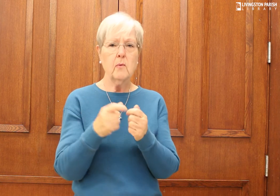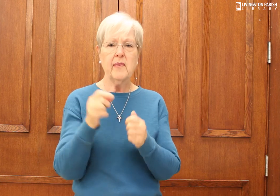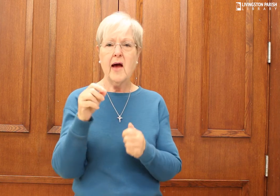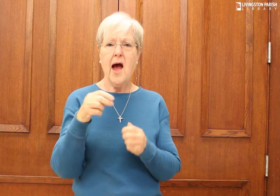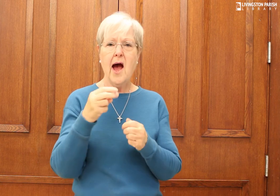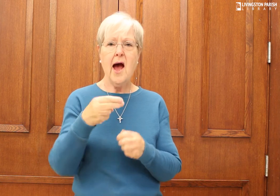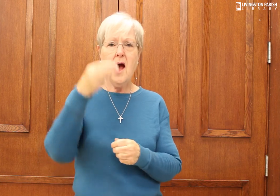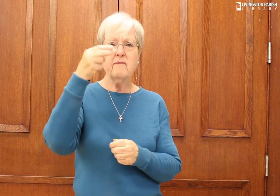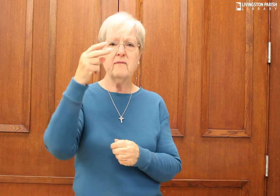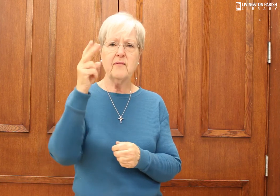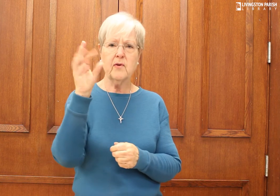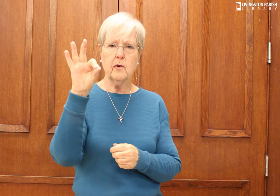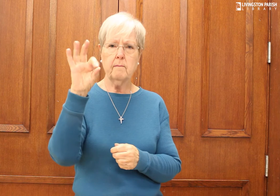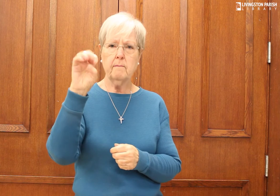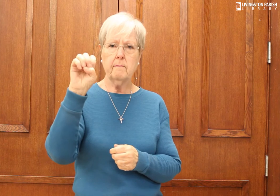a high fever